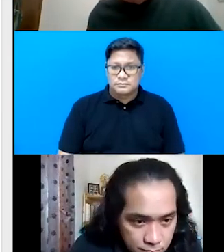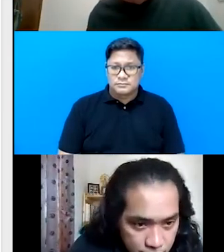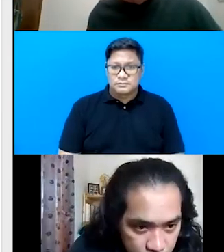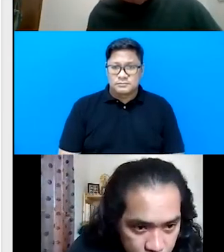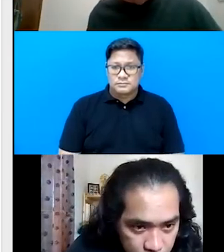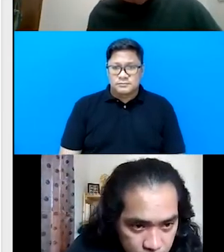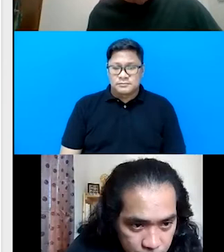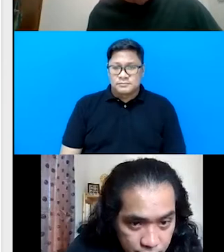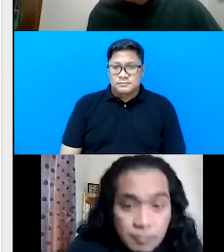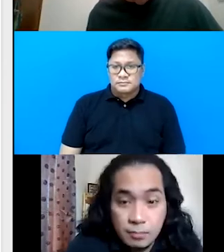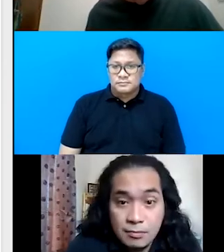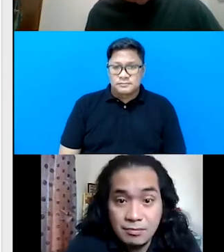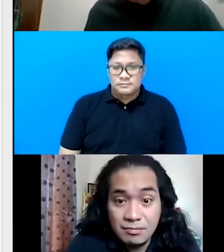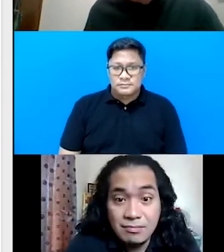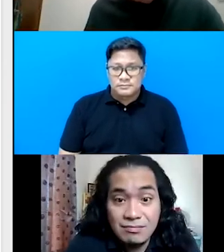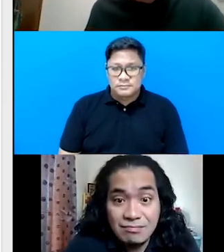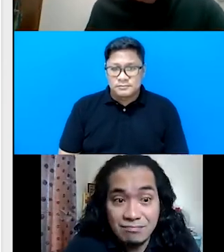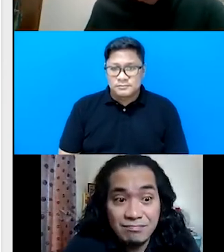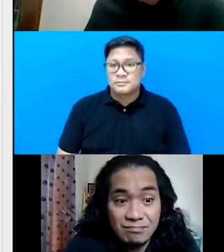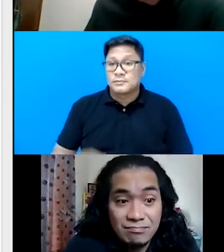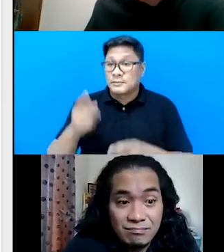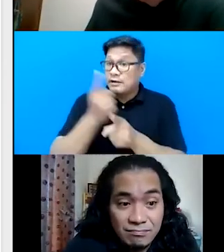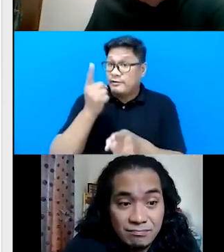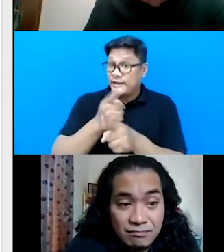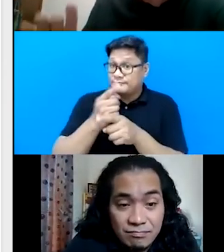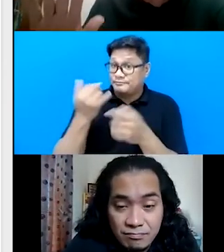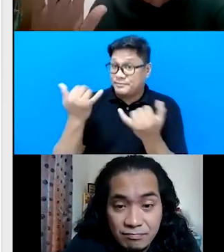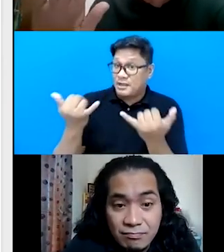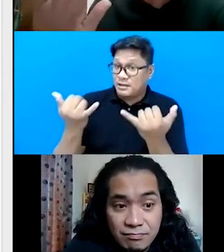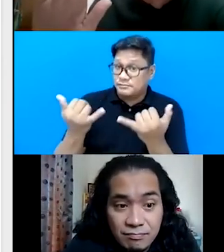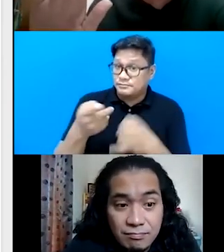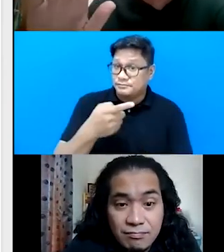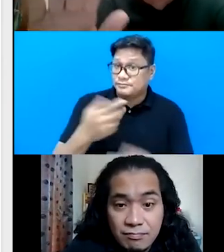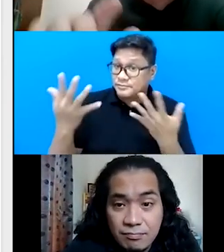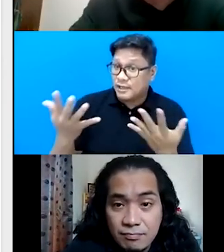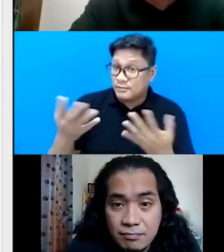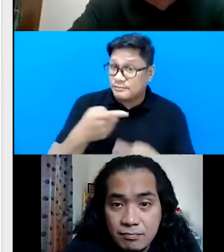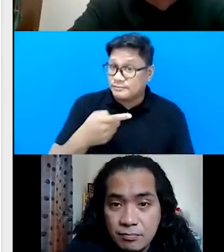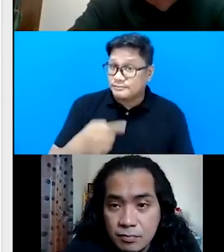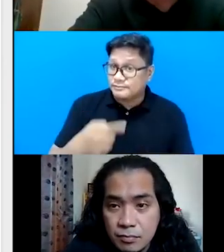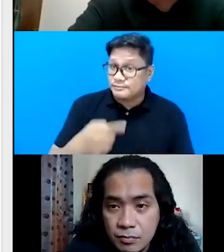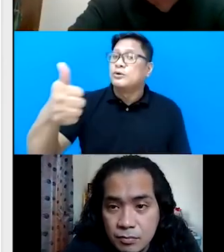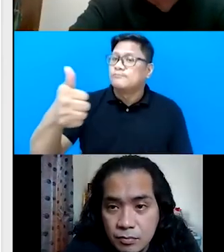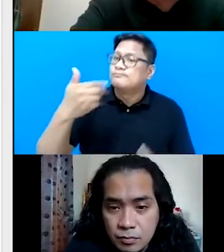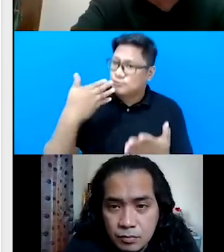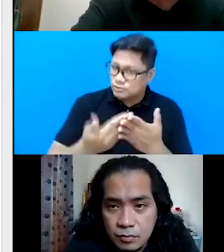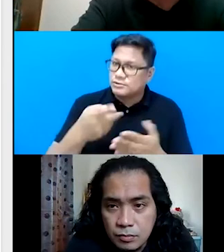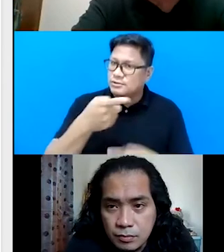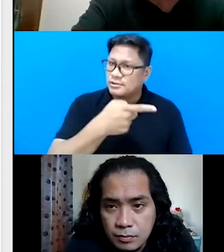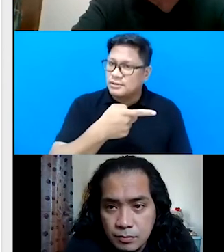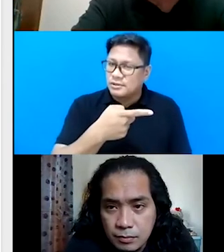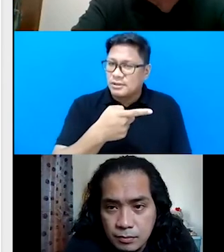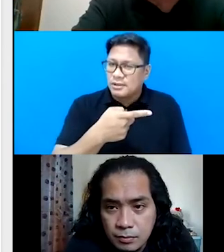Right now, Good. For